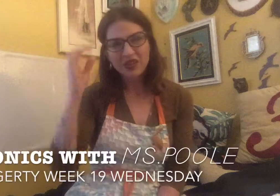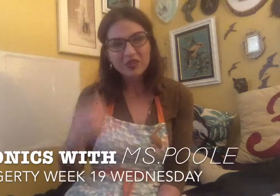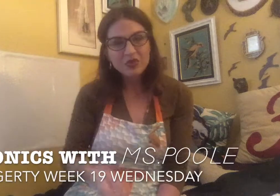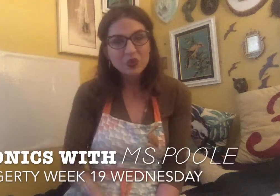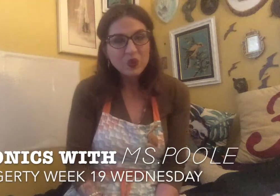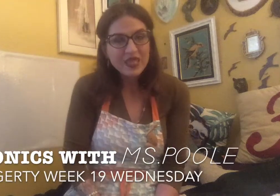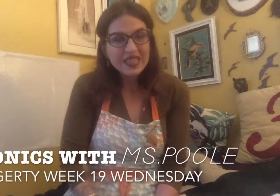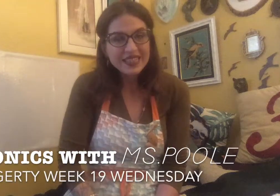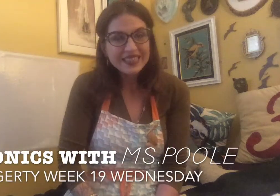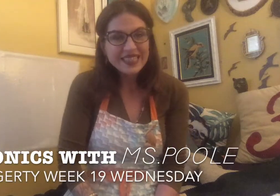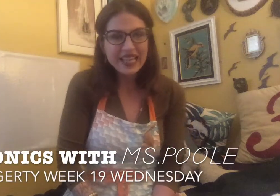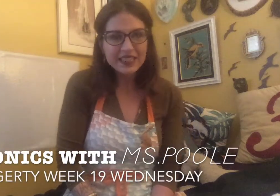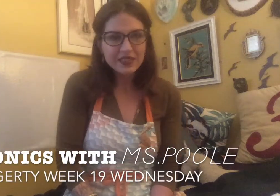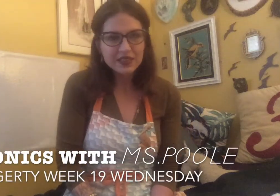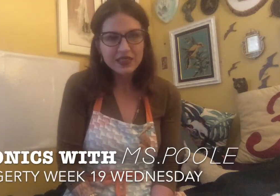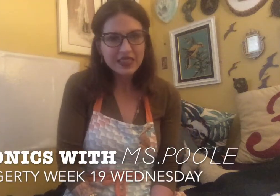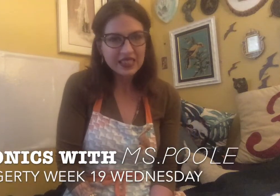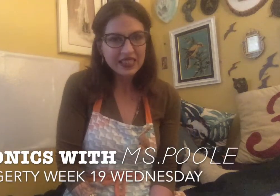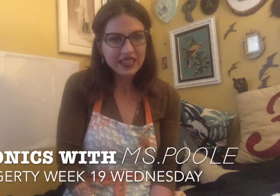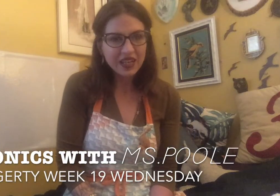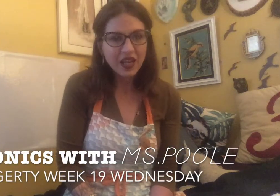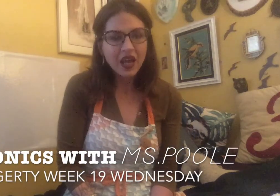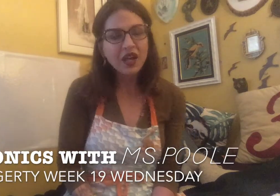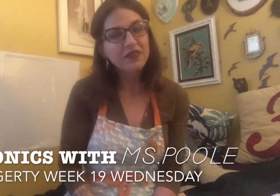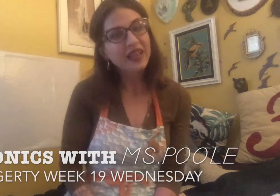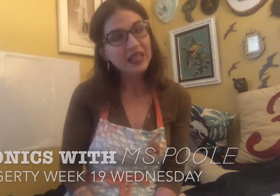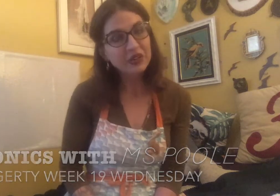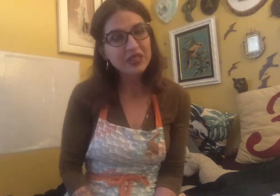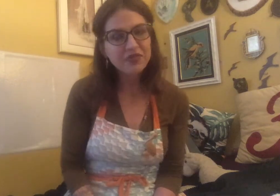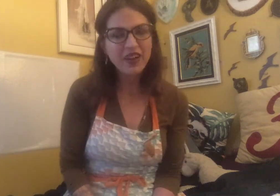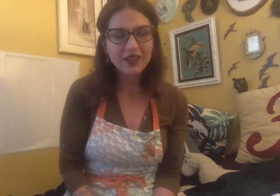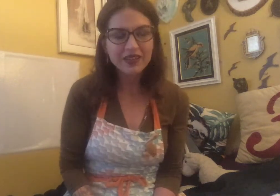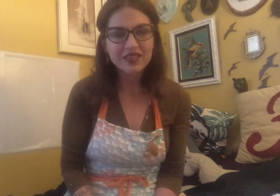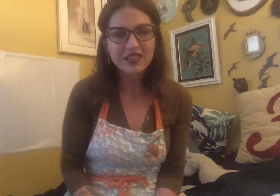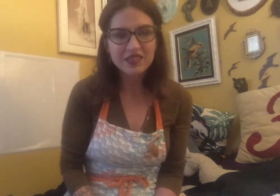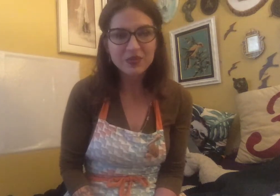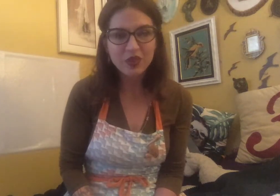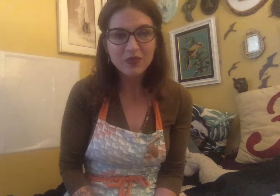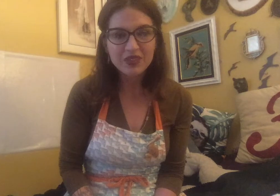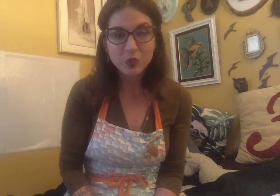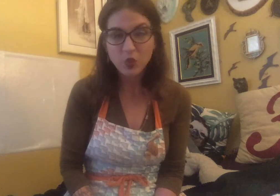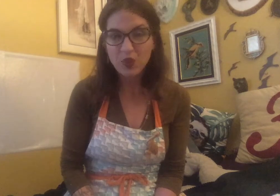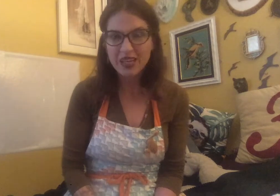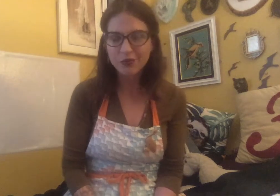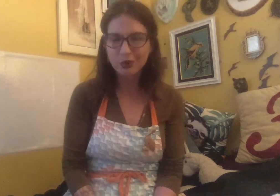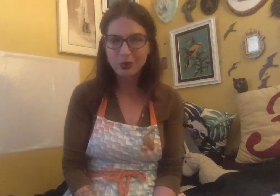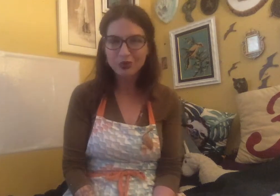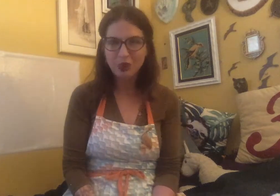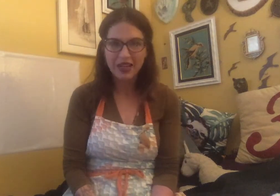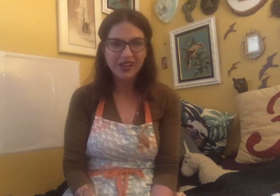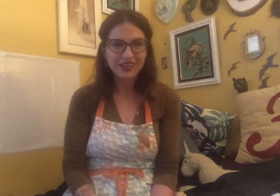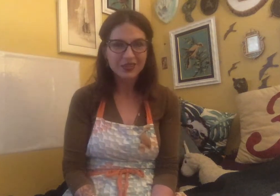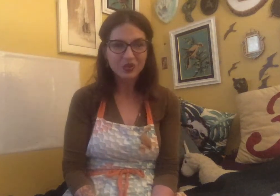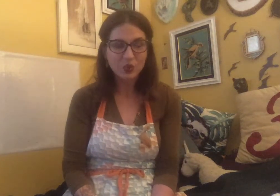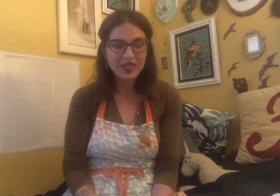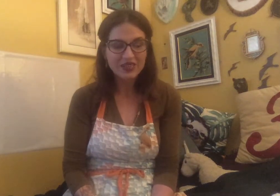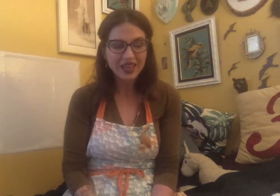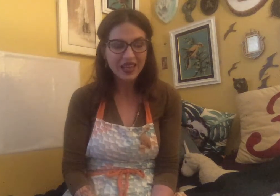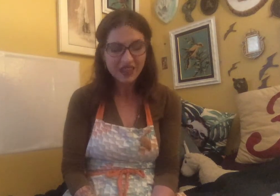Welcome to week 19 of Hegarty Phonics Lessons with Miss Poole. We have rolled right on into Wednesday,